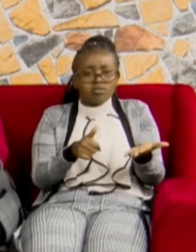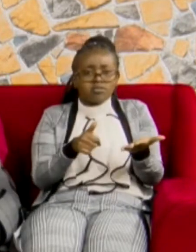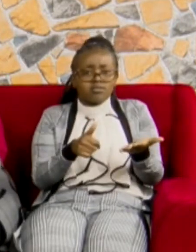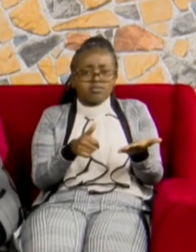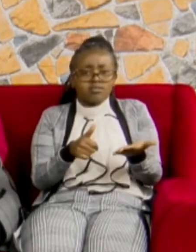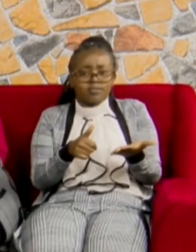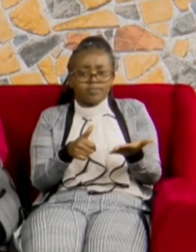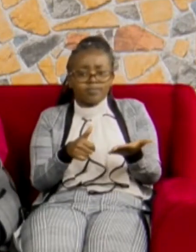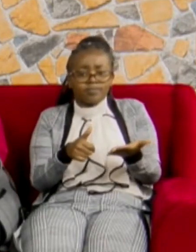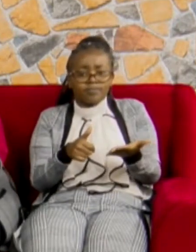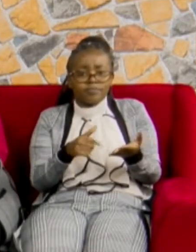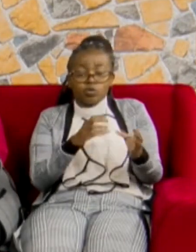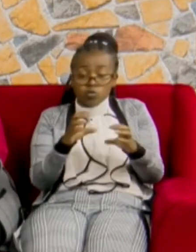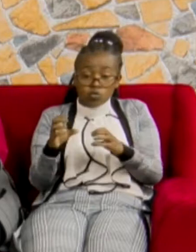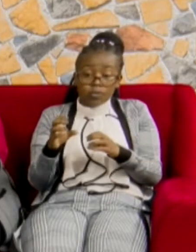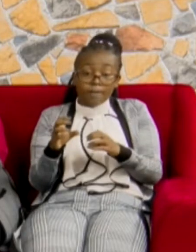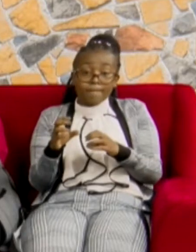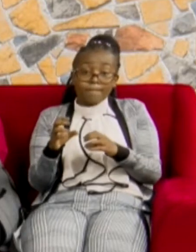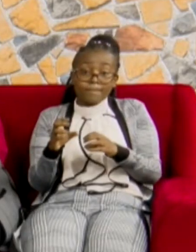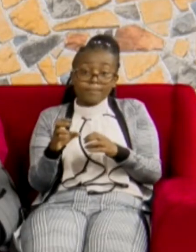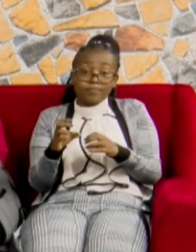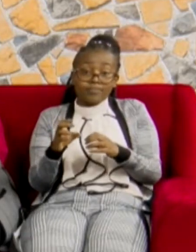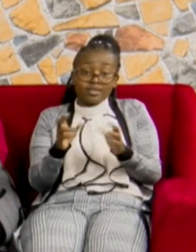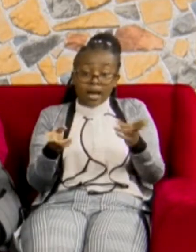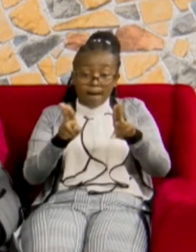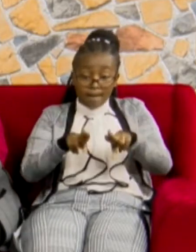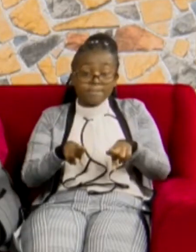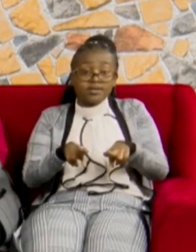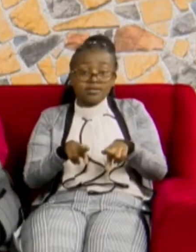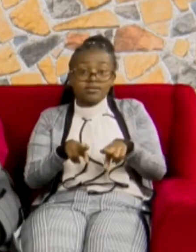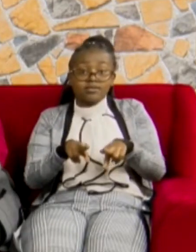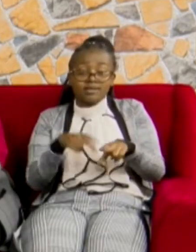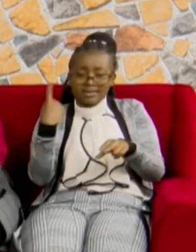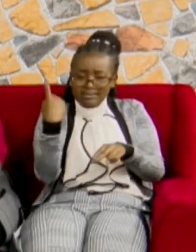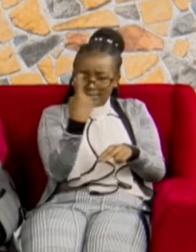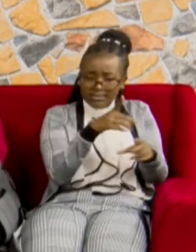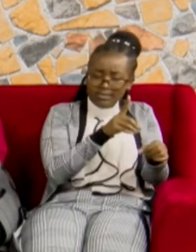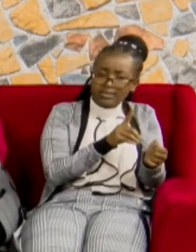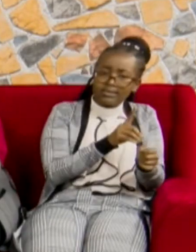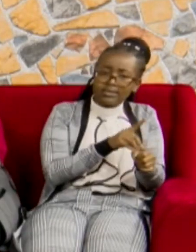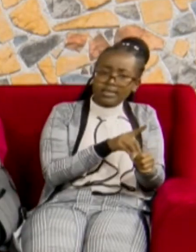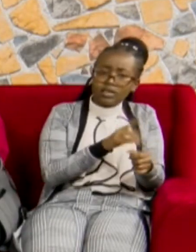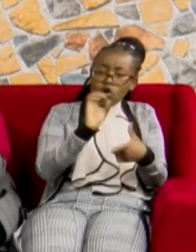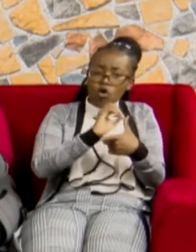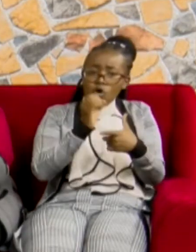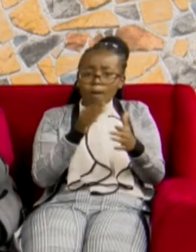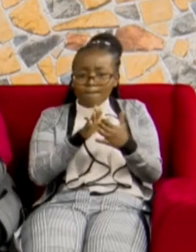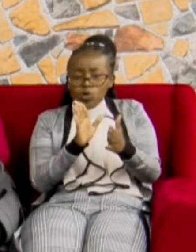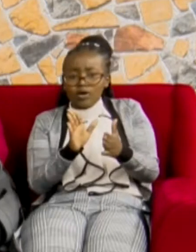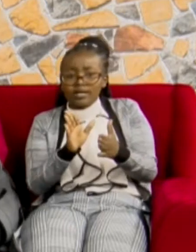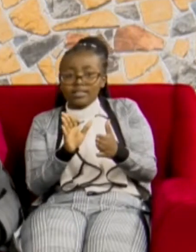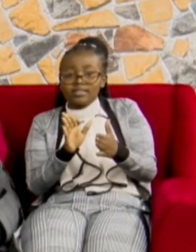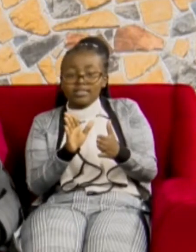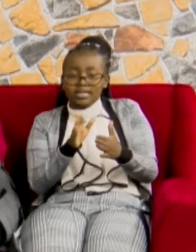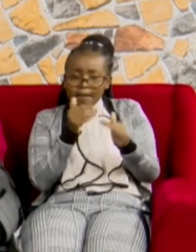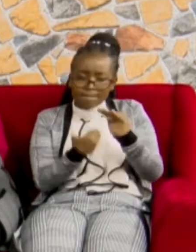triggers. And so as you're doing the triggers, you're checking, is it happening at a certain time each day? Is it that's happening more in the morning than in